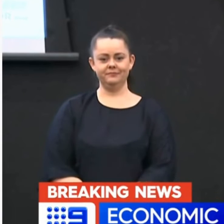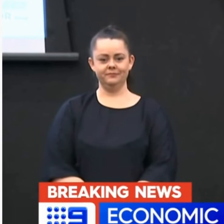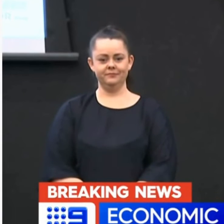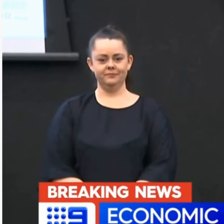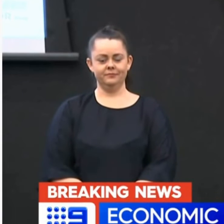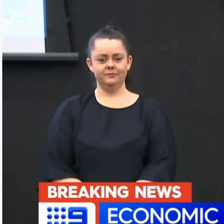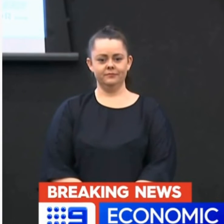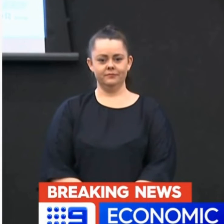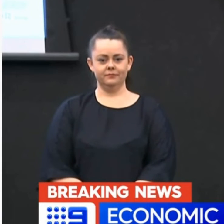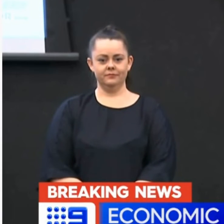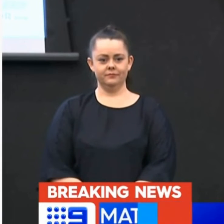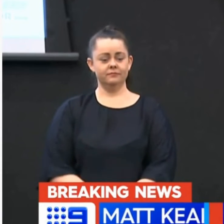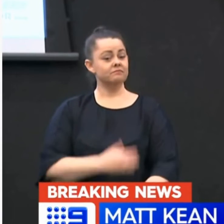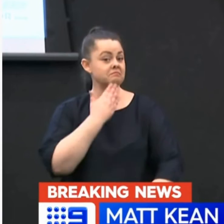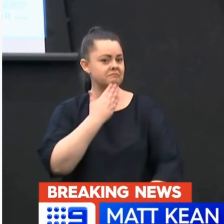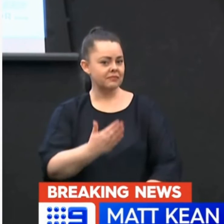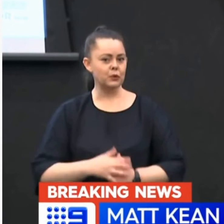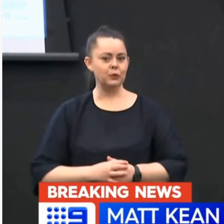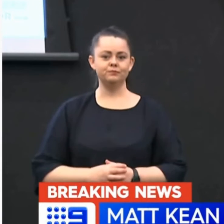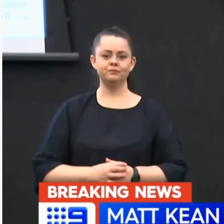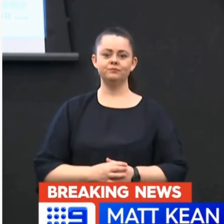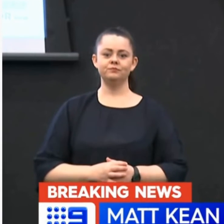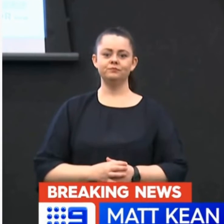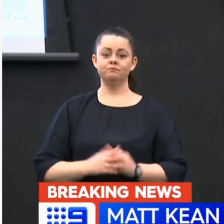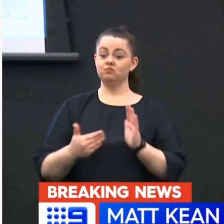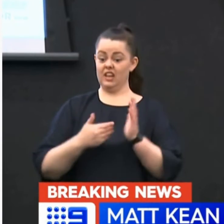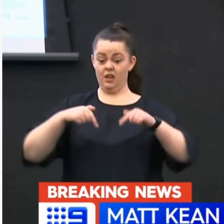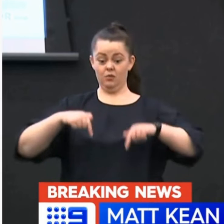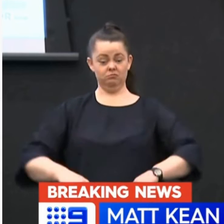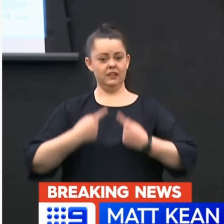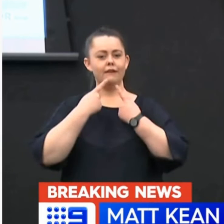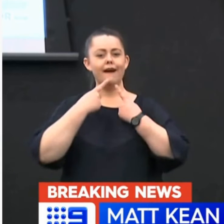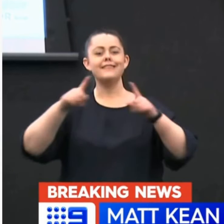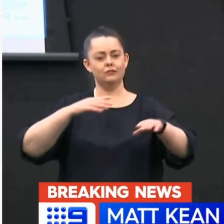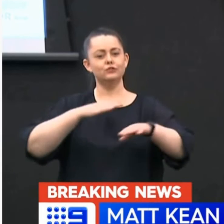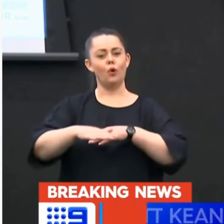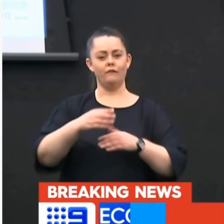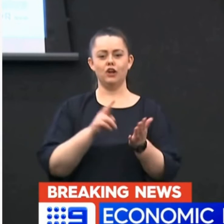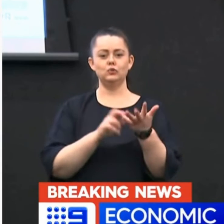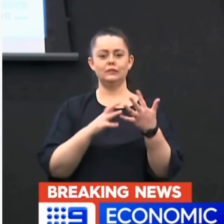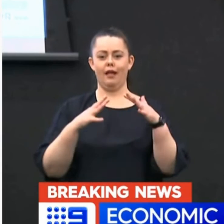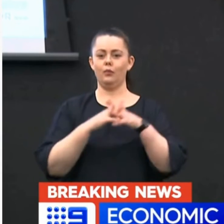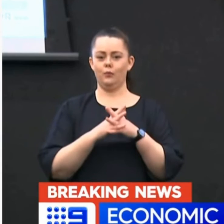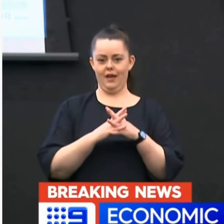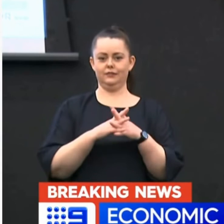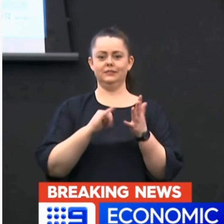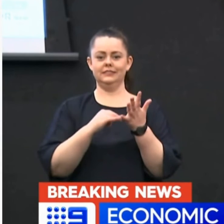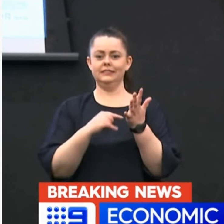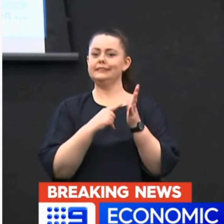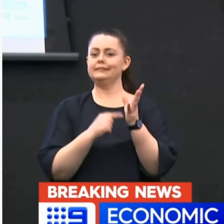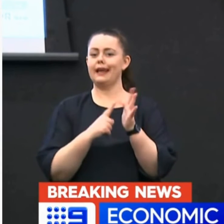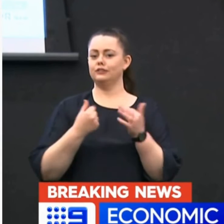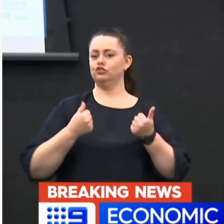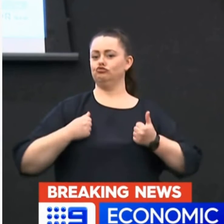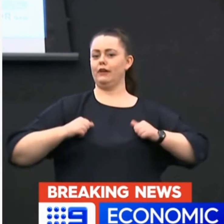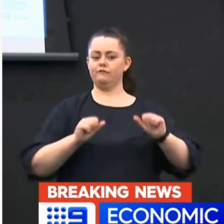Thank you, Premier. Today we're here to announce the state's economic recovery strategy. This is a plan to get New South Wales back on its